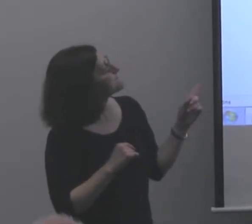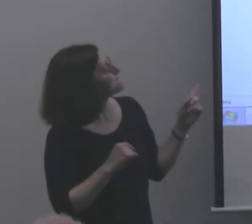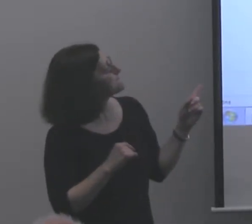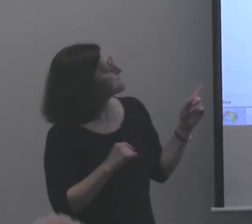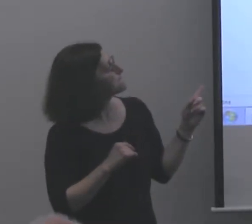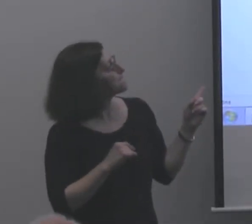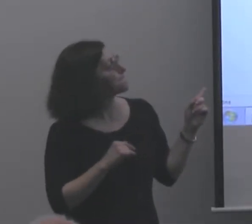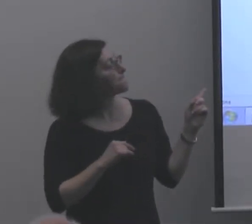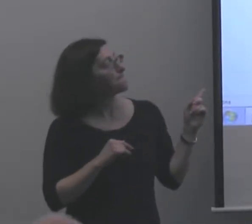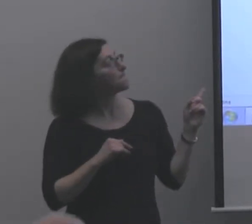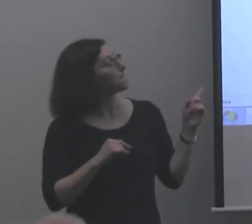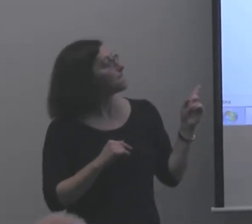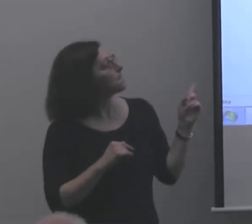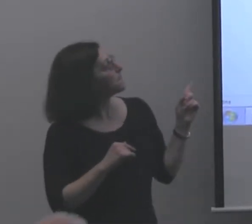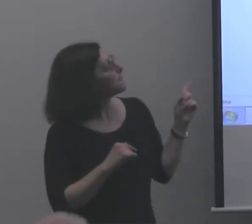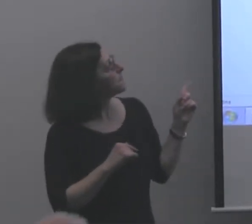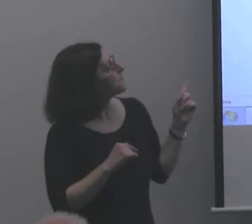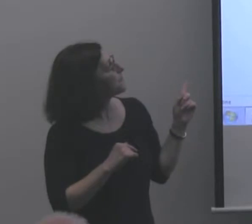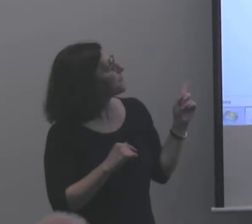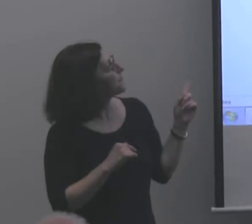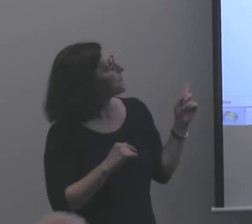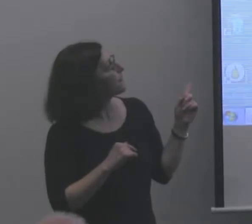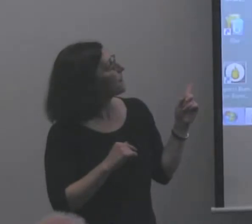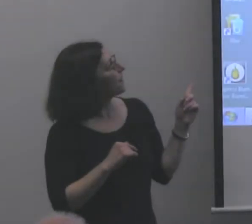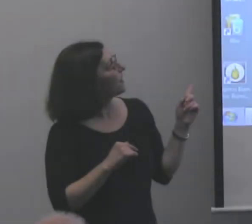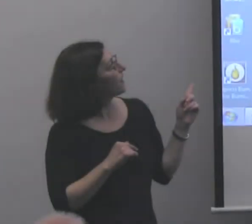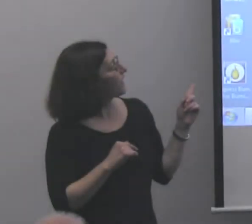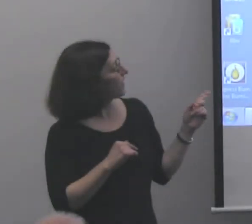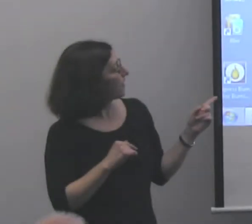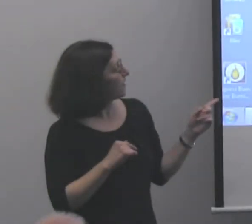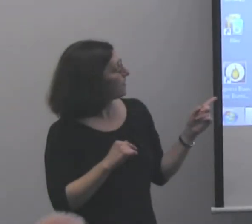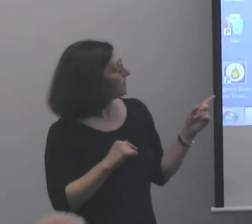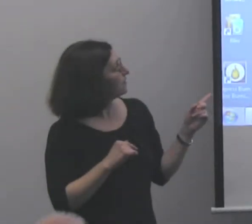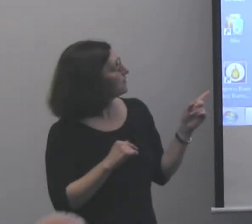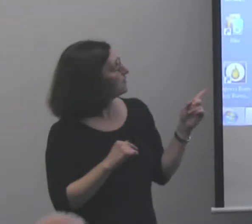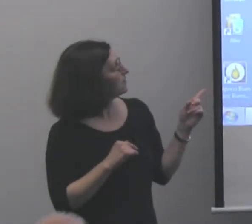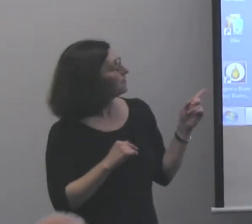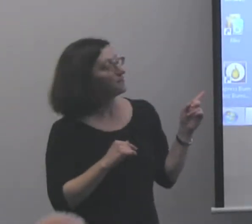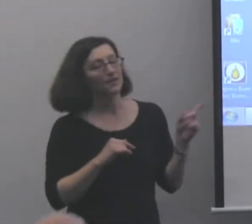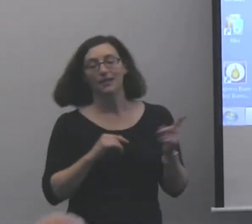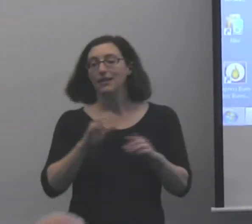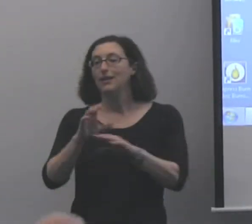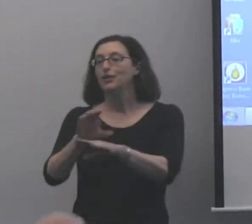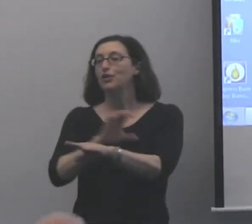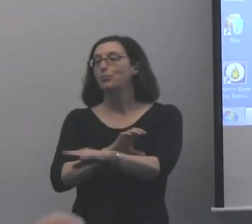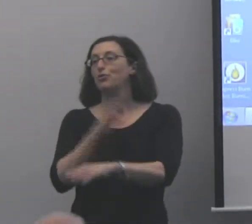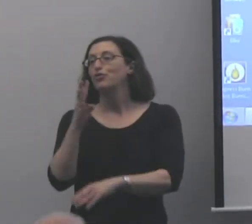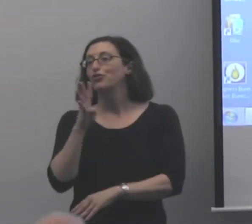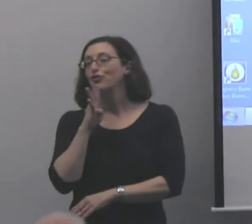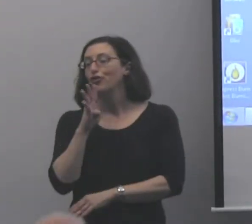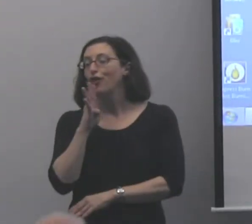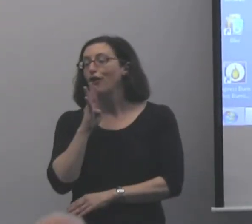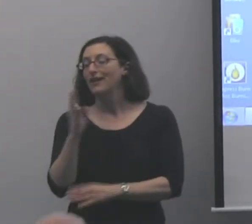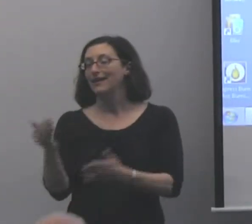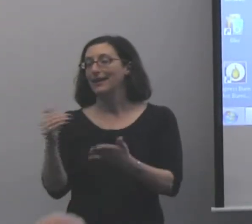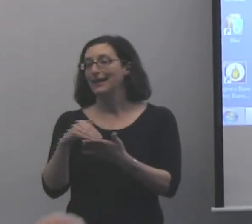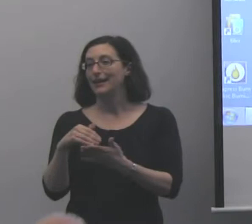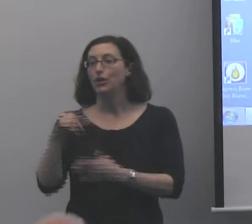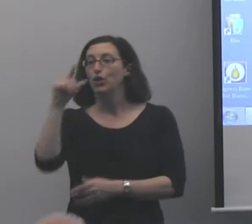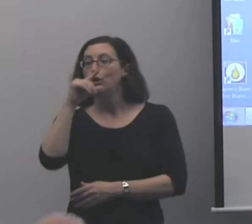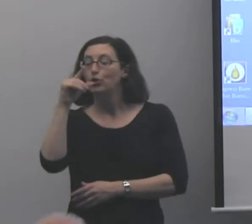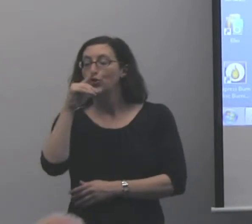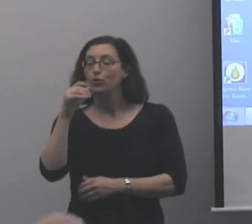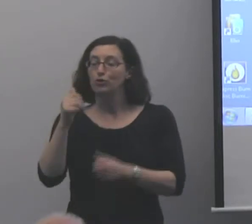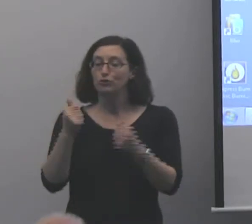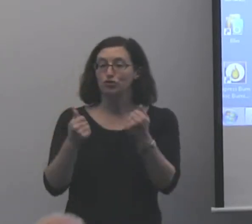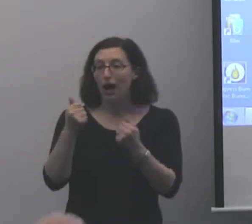Close button. Oh, Enter leaving application region. Windows M. Desk G. Google Sheet G. Google Drive G. Google